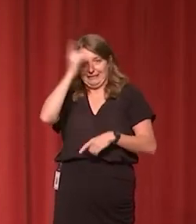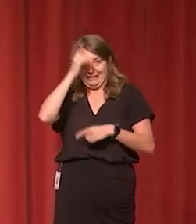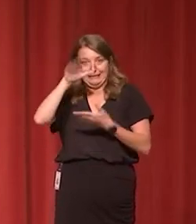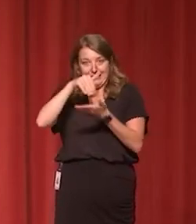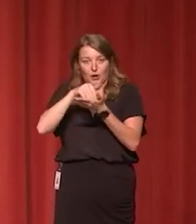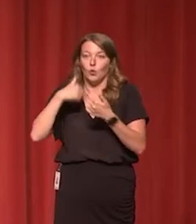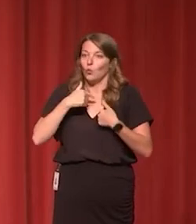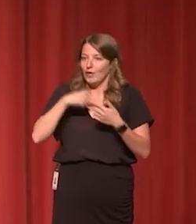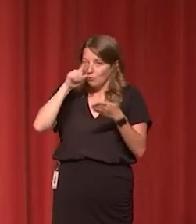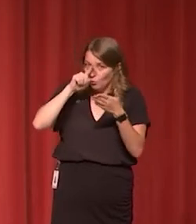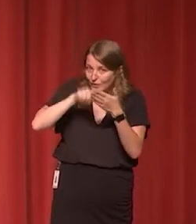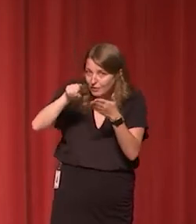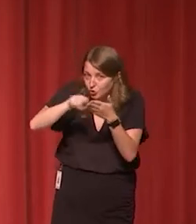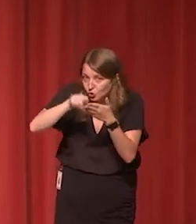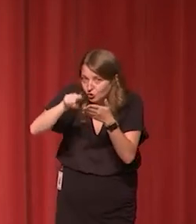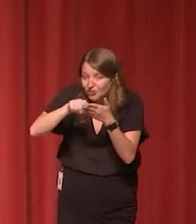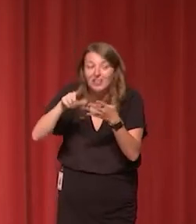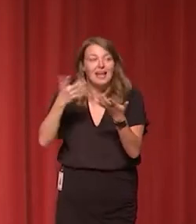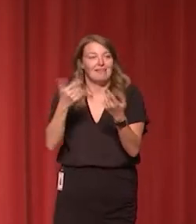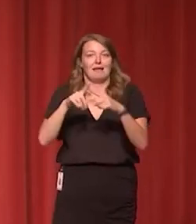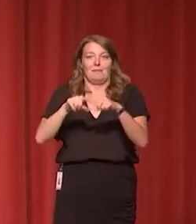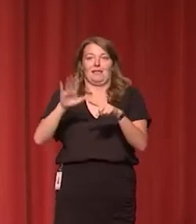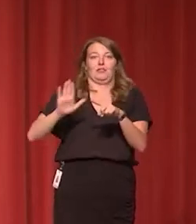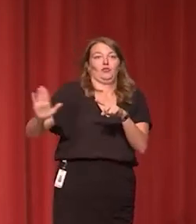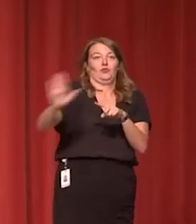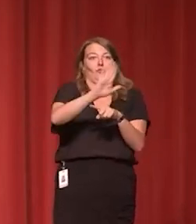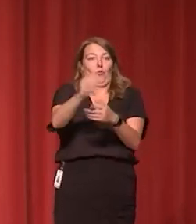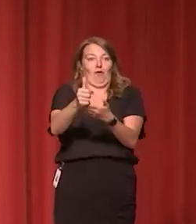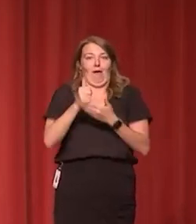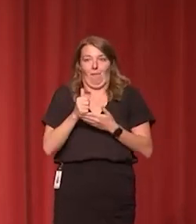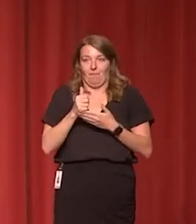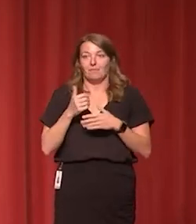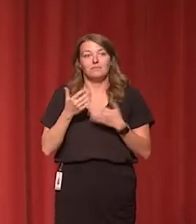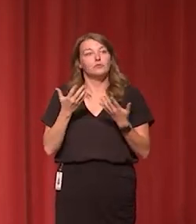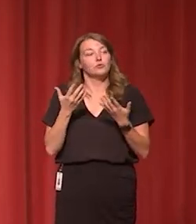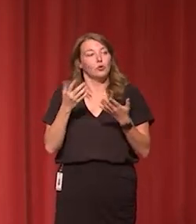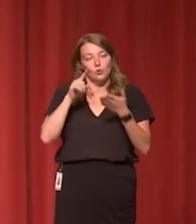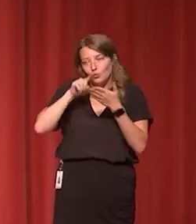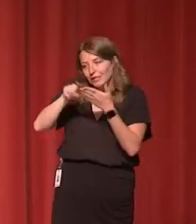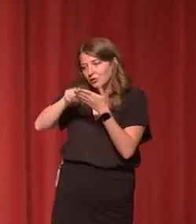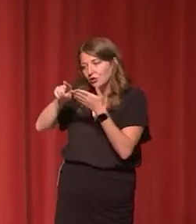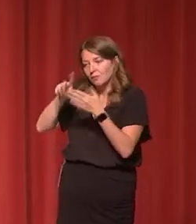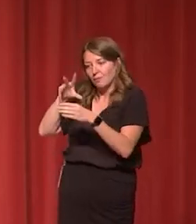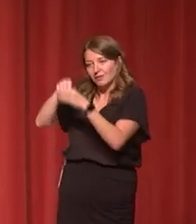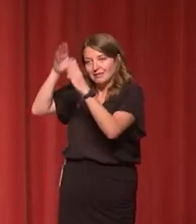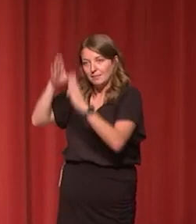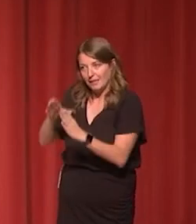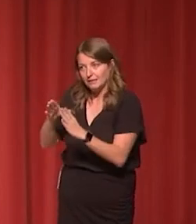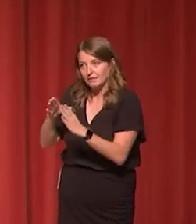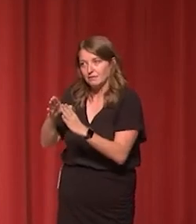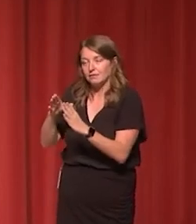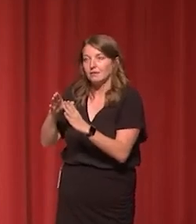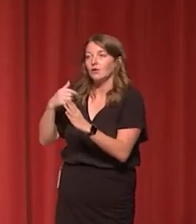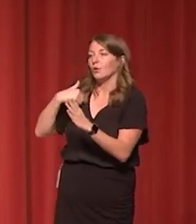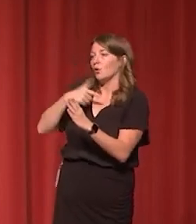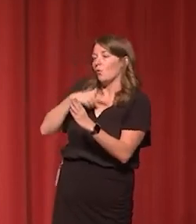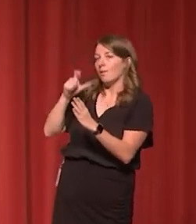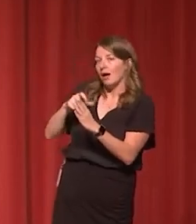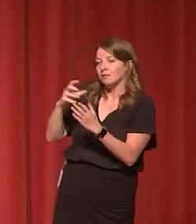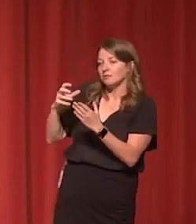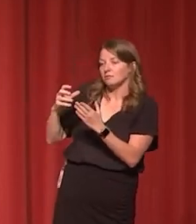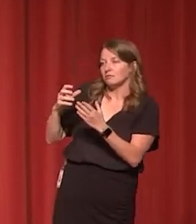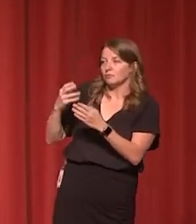that depends on folks like you. It depends on our research participants to allow us to advance our knowledge of Alzheimer's disease.